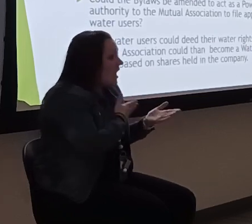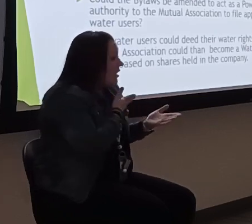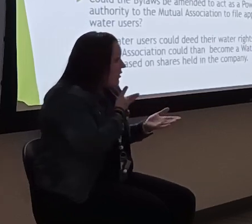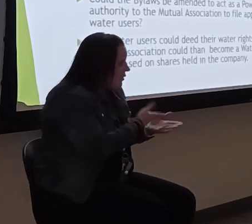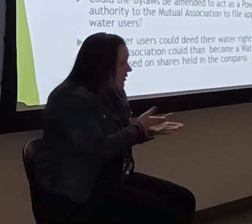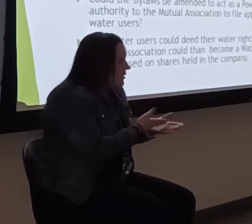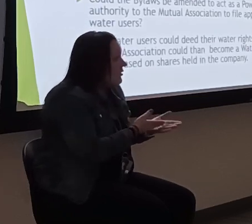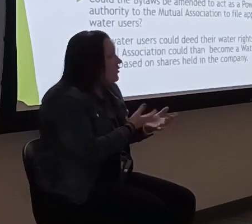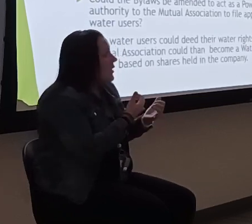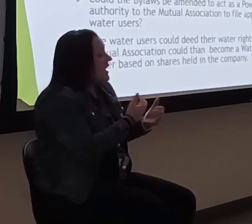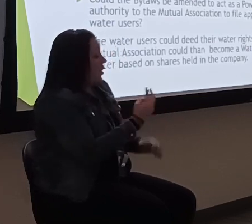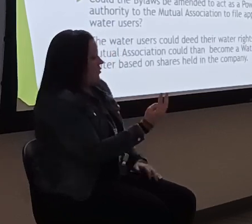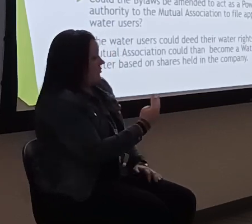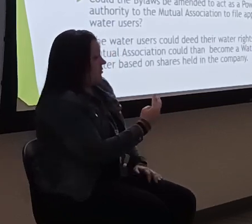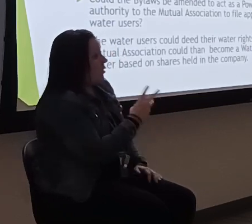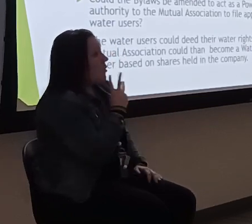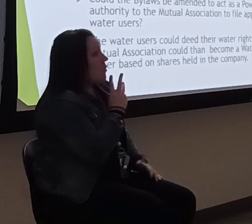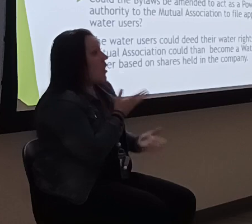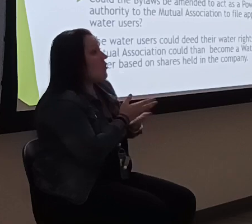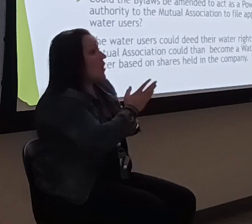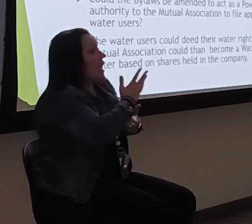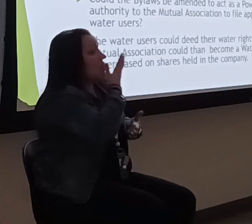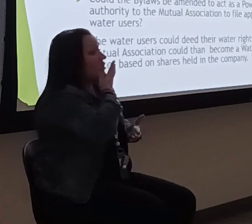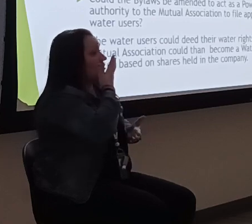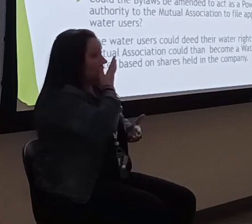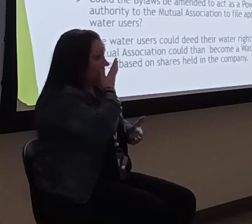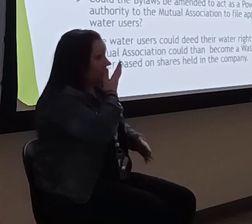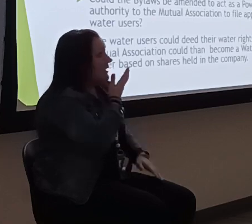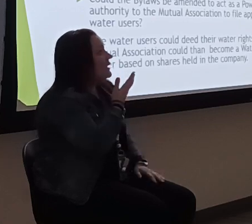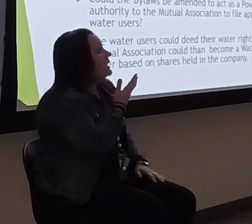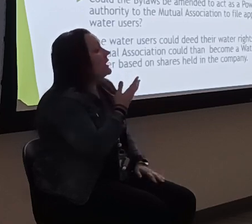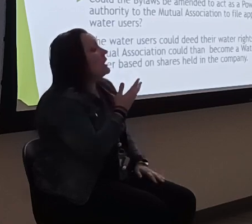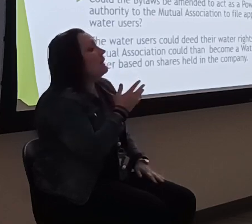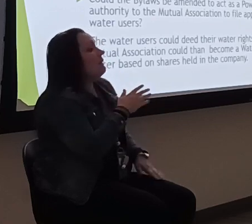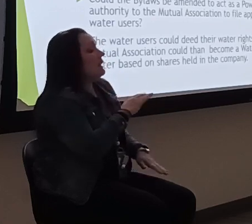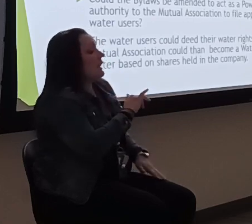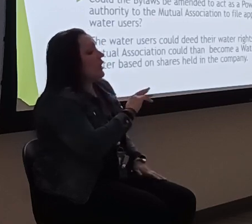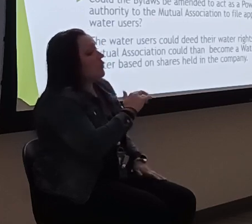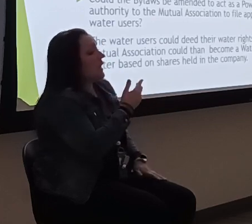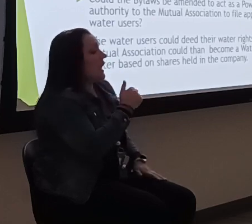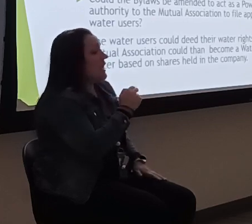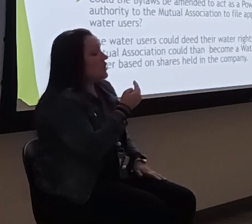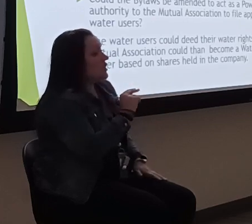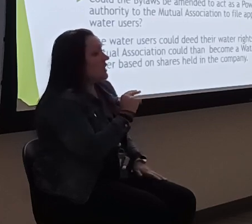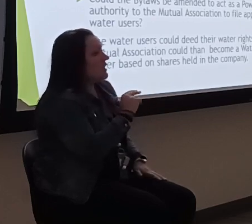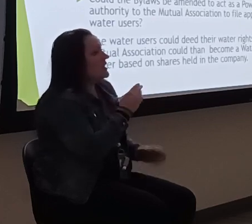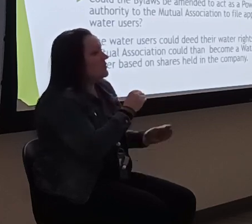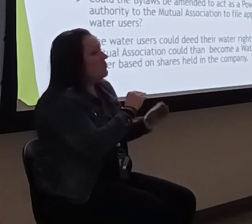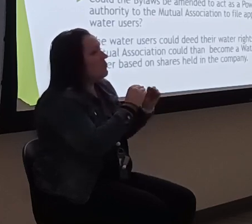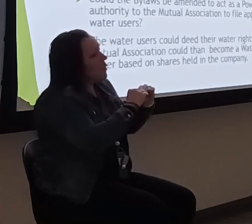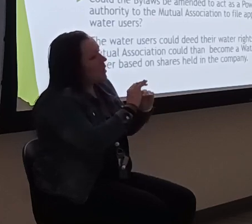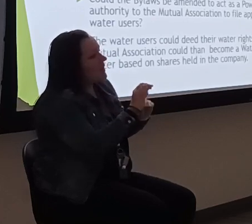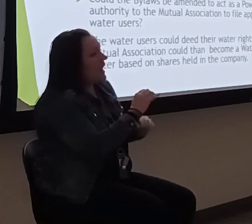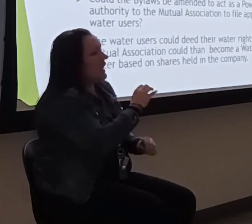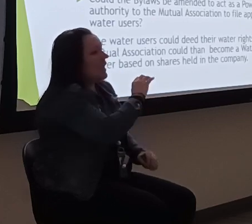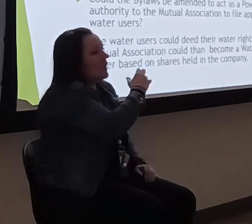right now, looking at the way the water right looks, it looks like the irrigation company is like a homeowners association. And each of